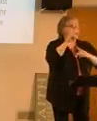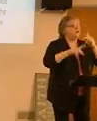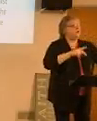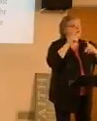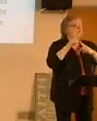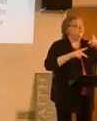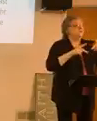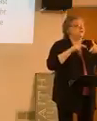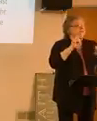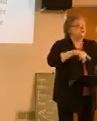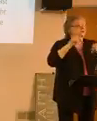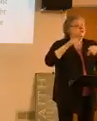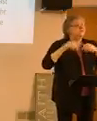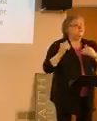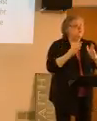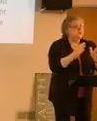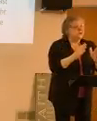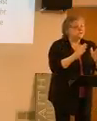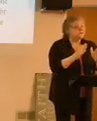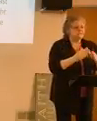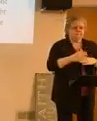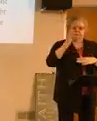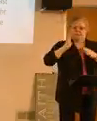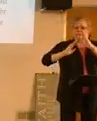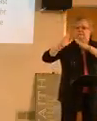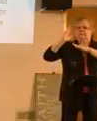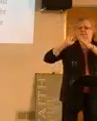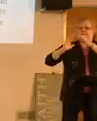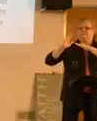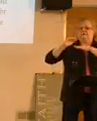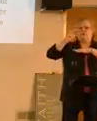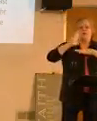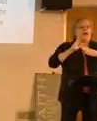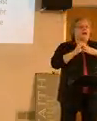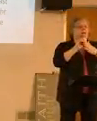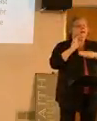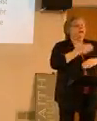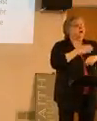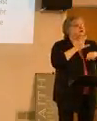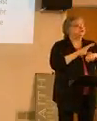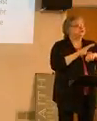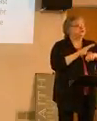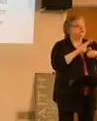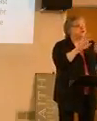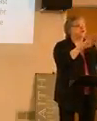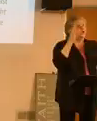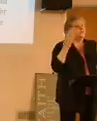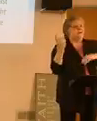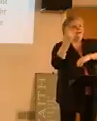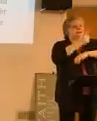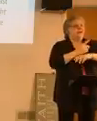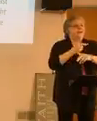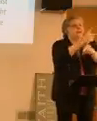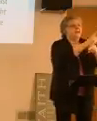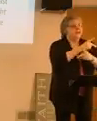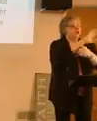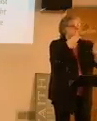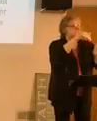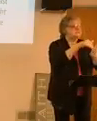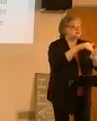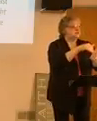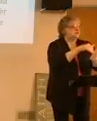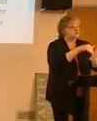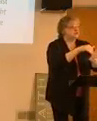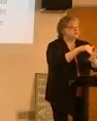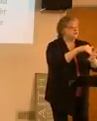in some unusual ways. Years ago, God led our church to open a daycare center. And over the